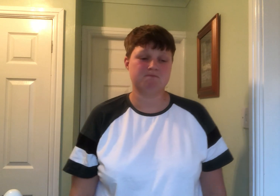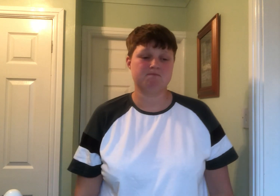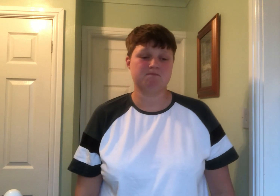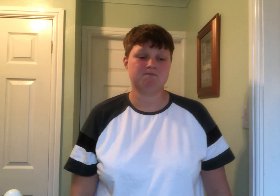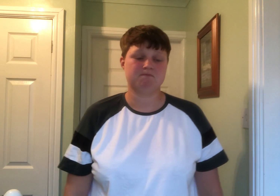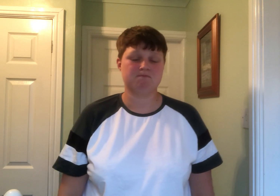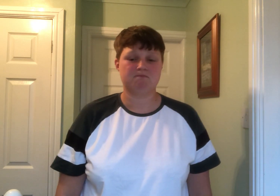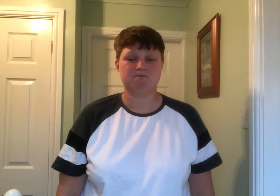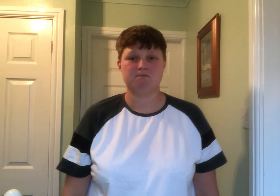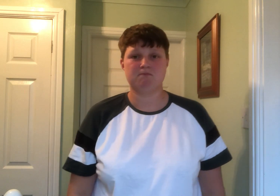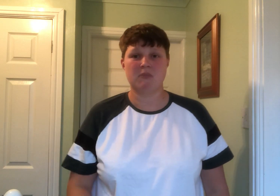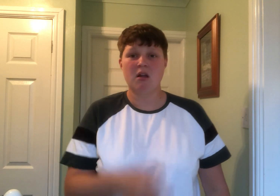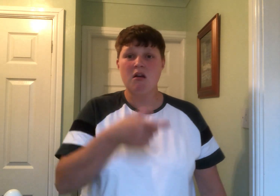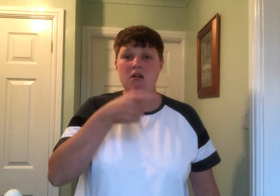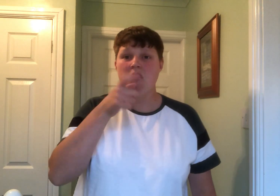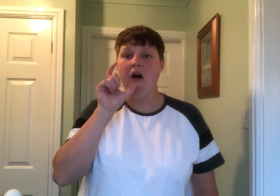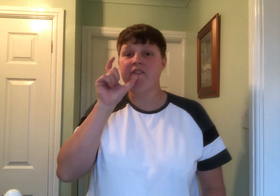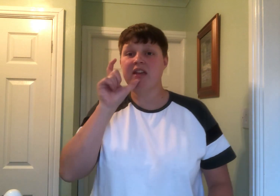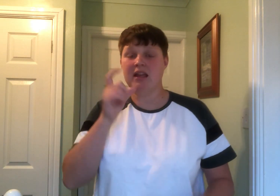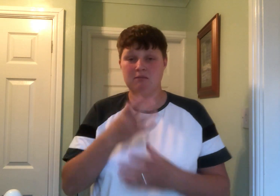And the coffee's out